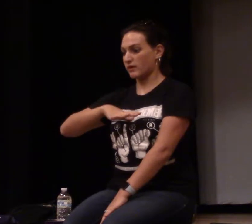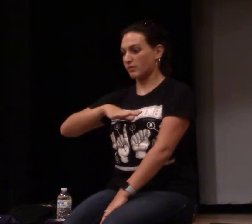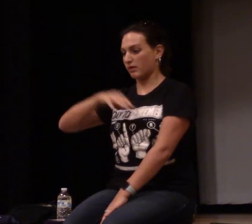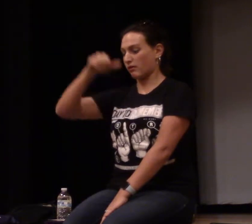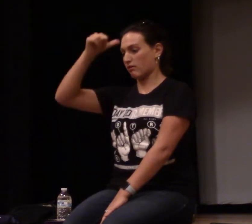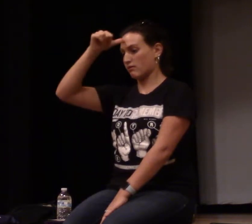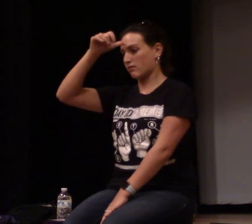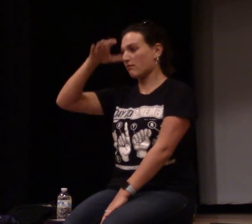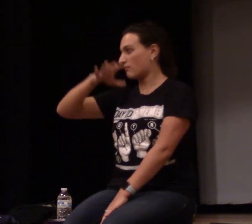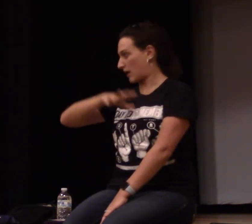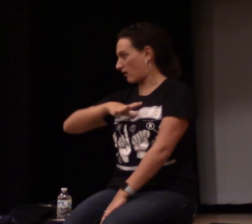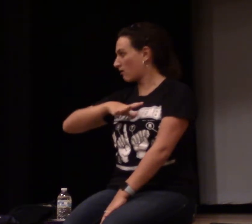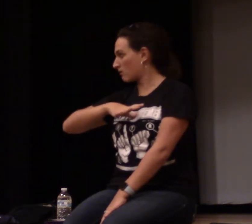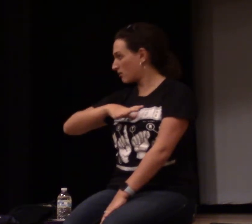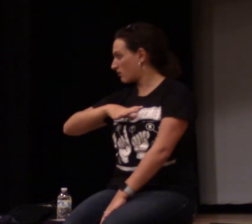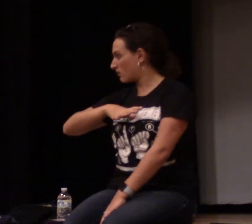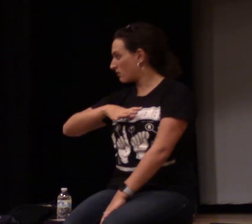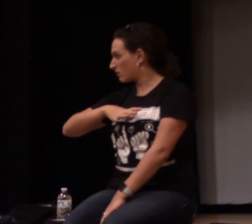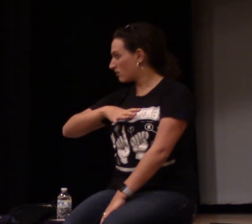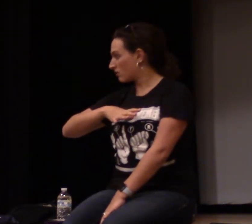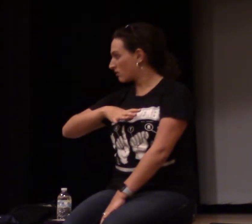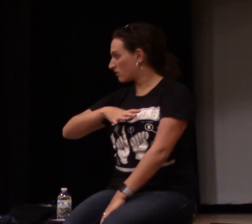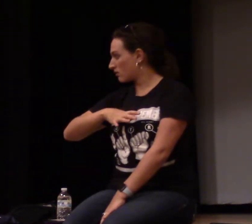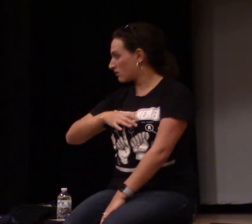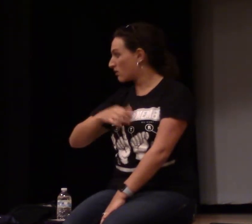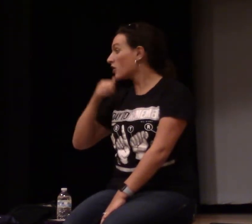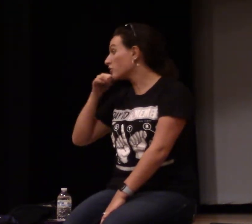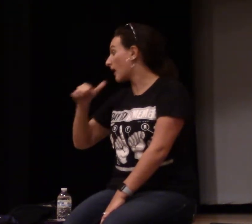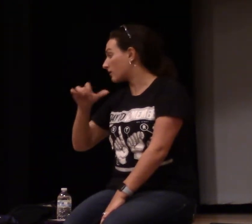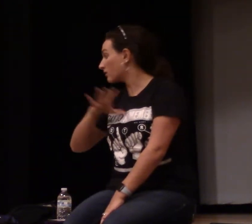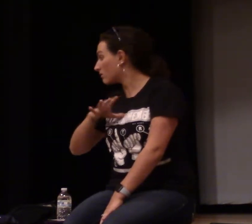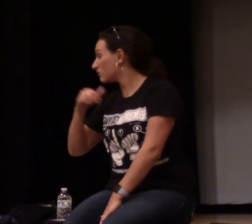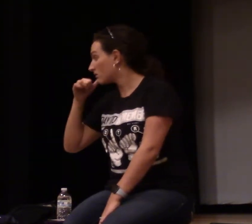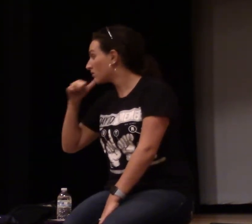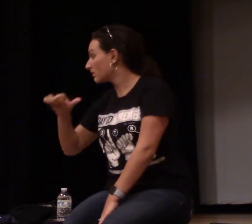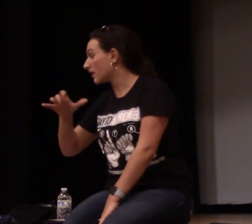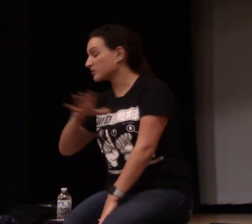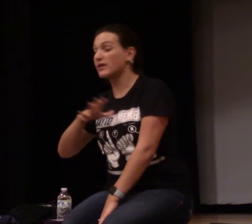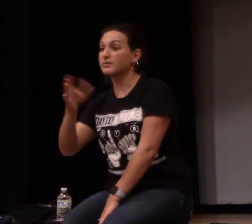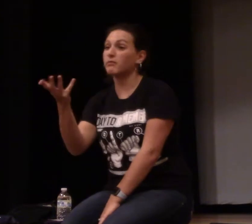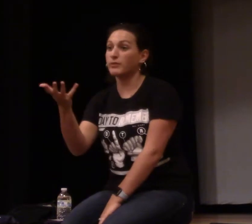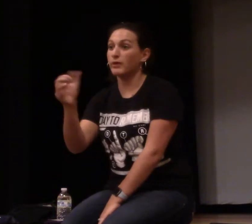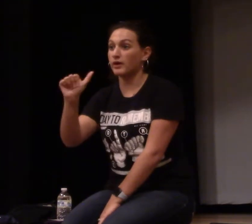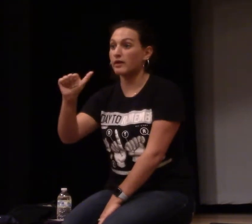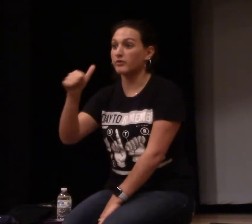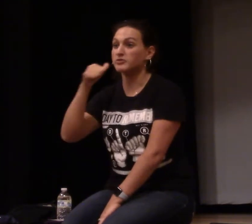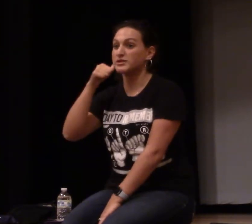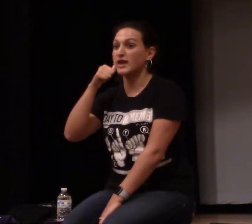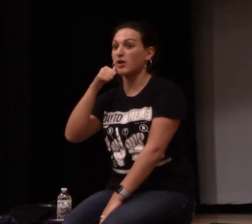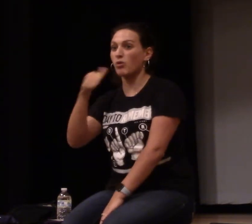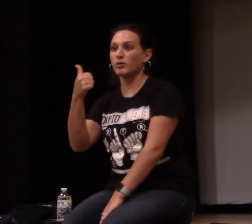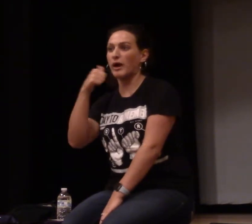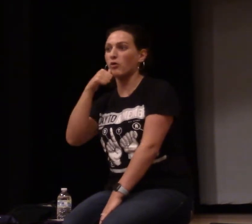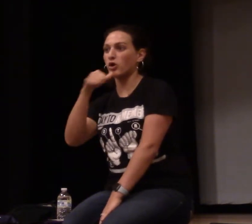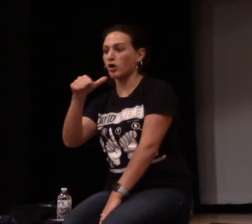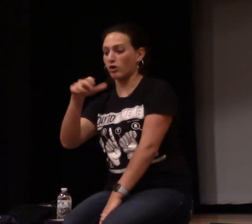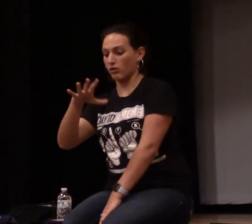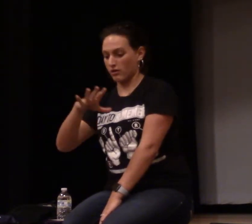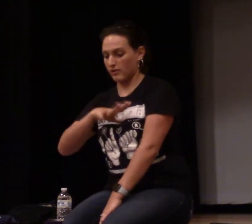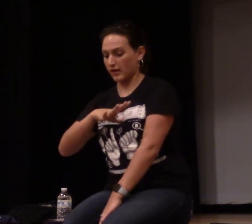Female, male. You can. Yep, so that's probably where it came from. She's saying, what about girl, then come